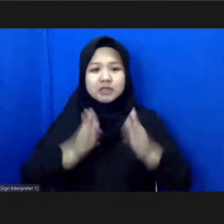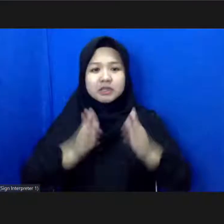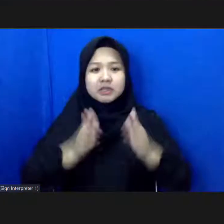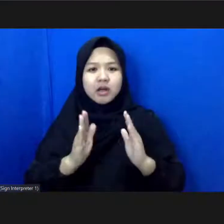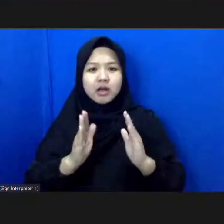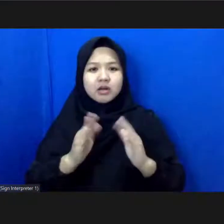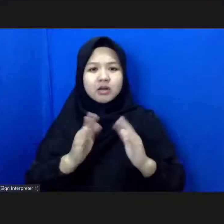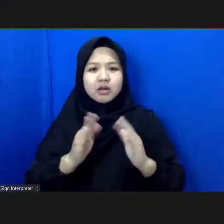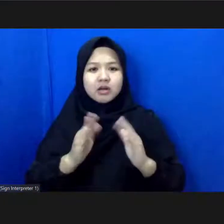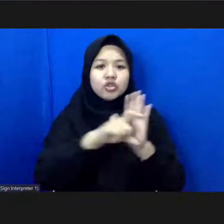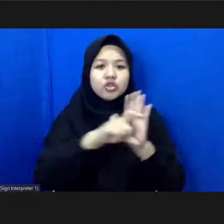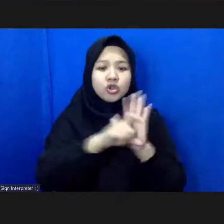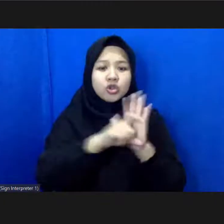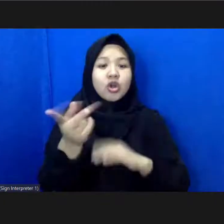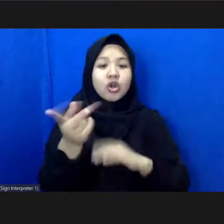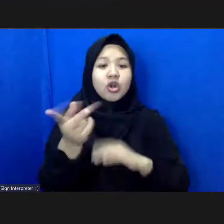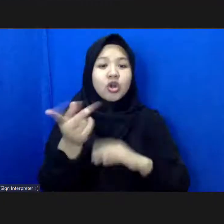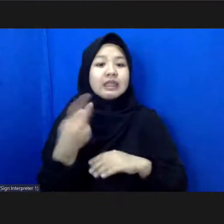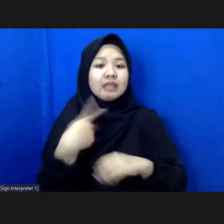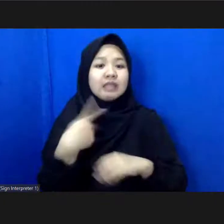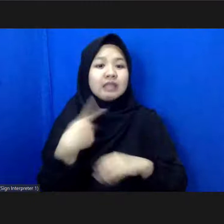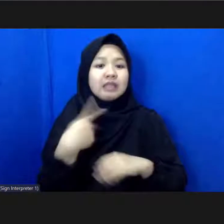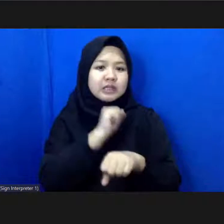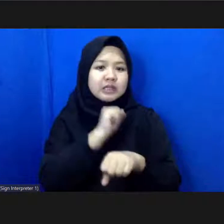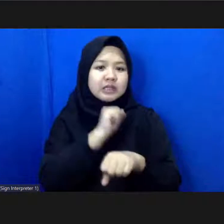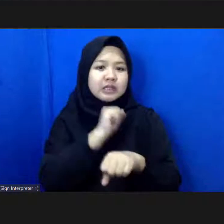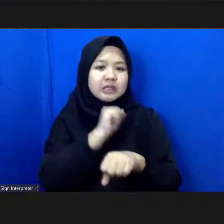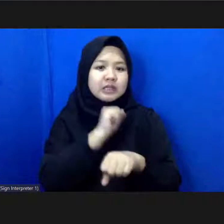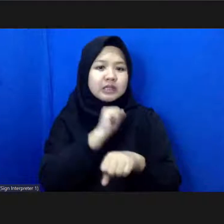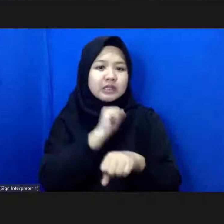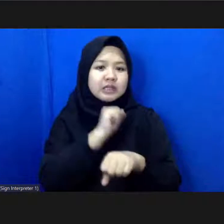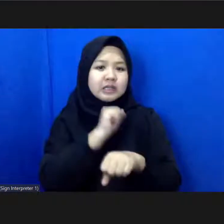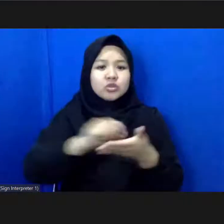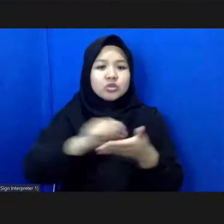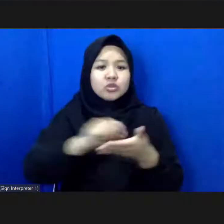we work on a big school safety program